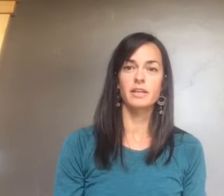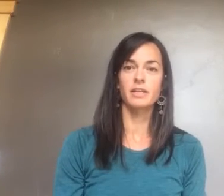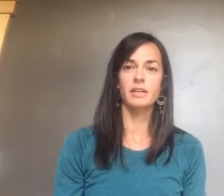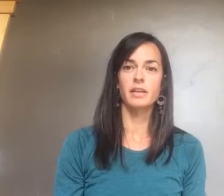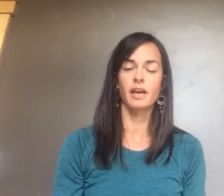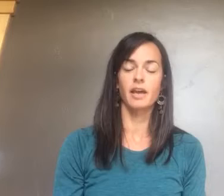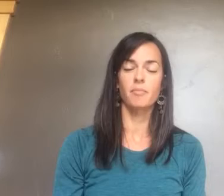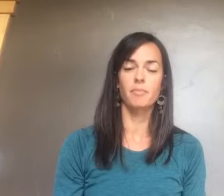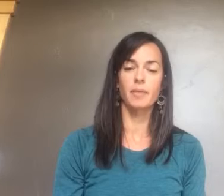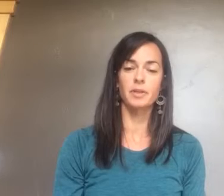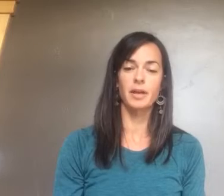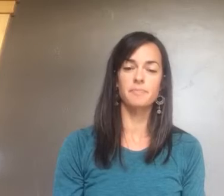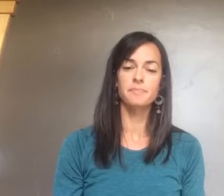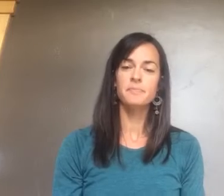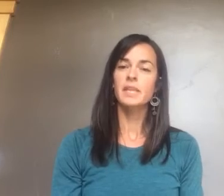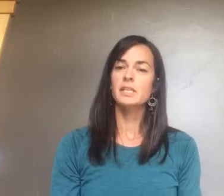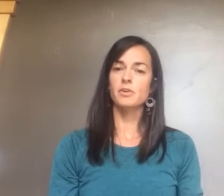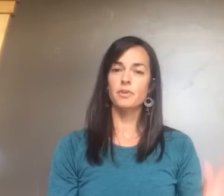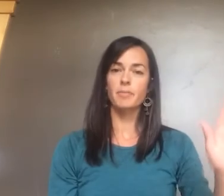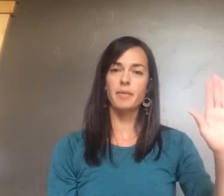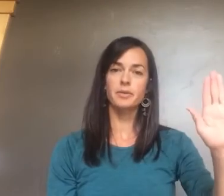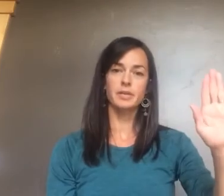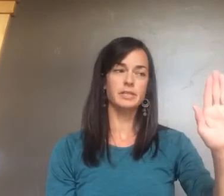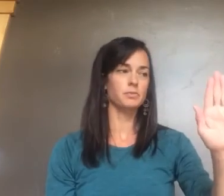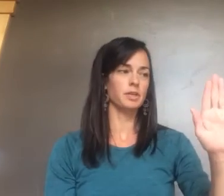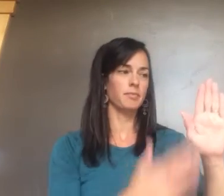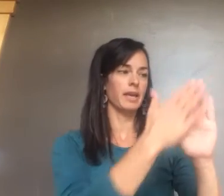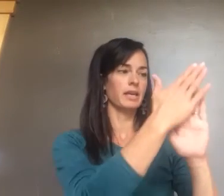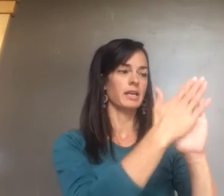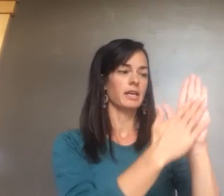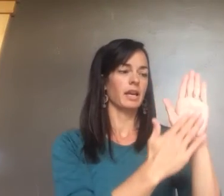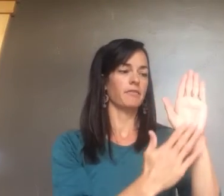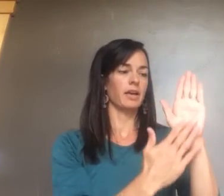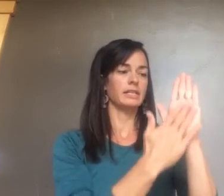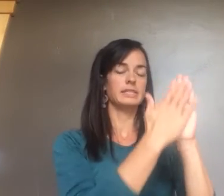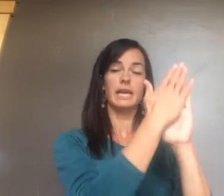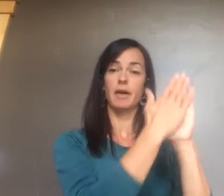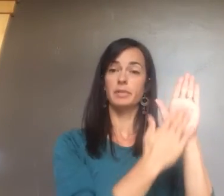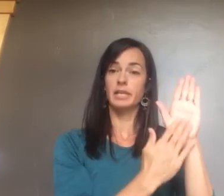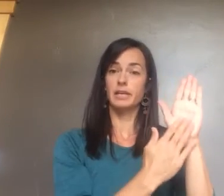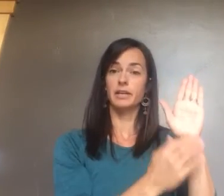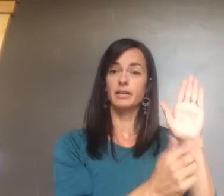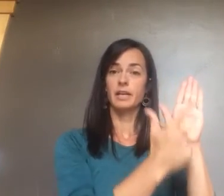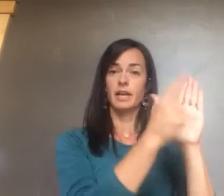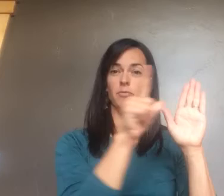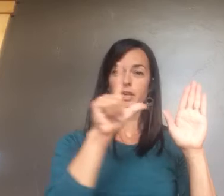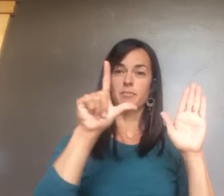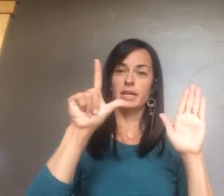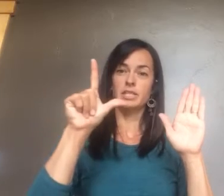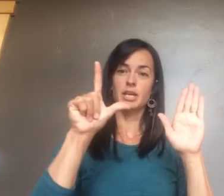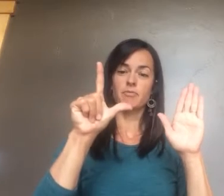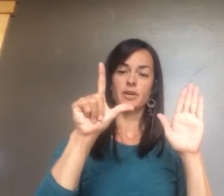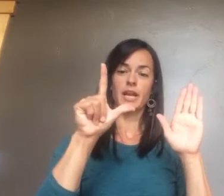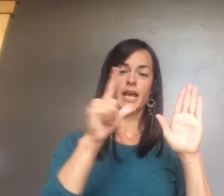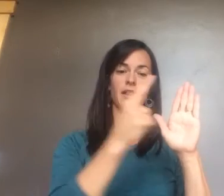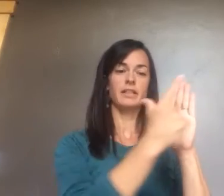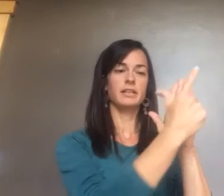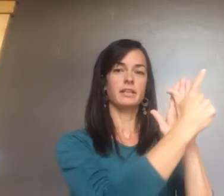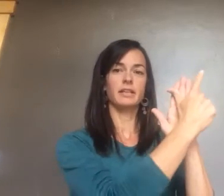in Babylon. So for the Babylonians, we're going to make kind of a tablet here, and we're going to make the shape for an L